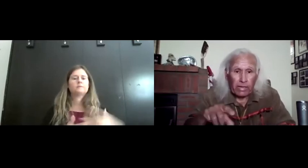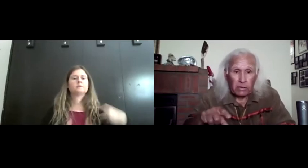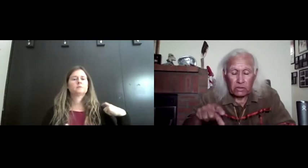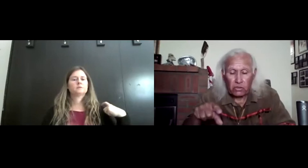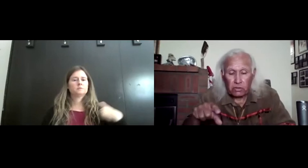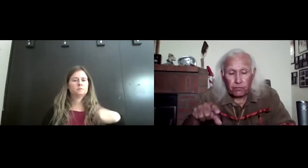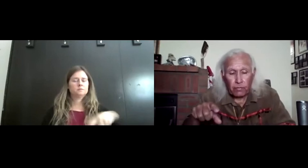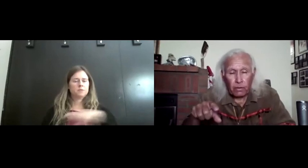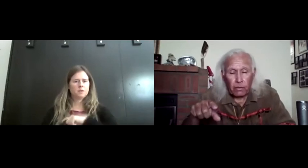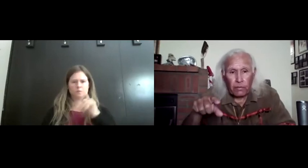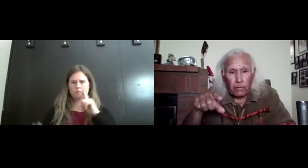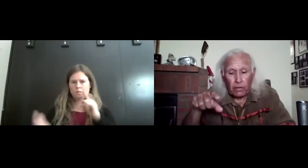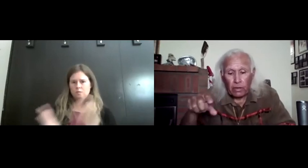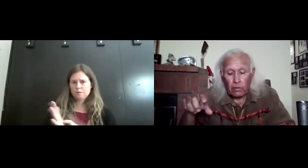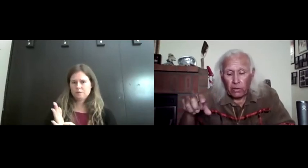the islands,